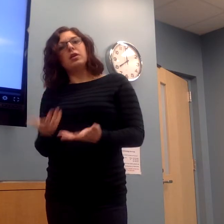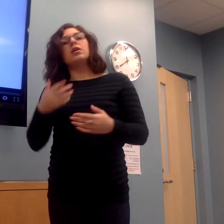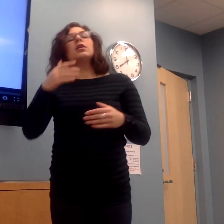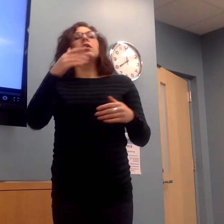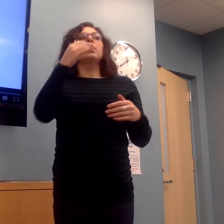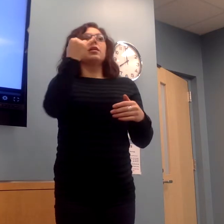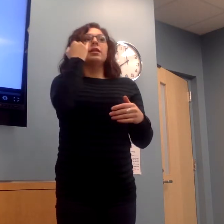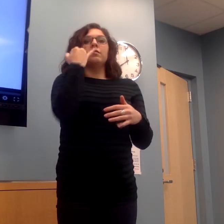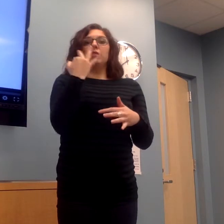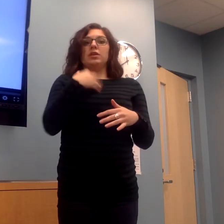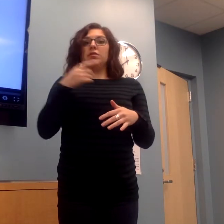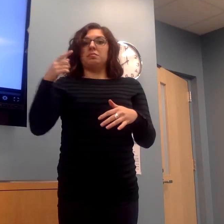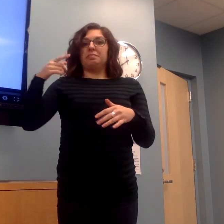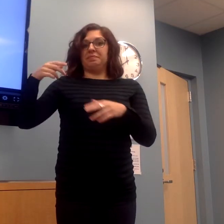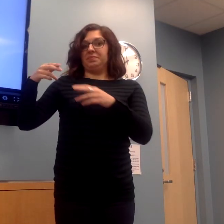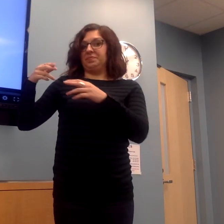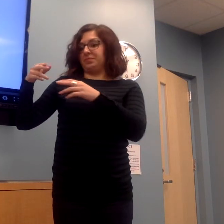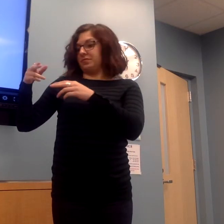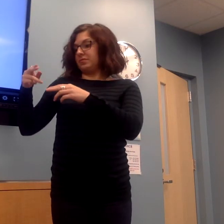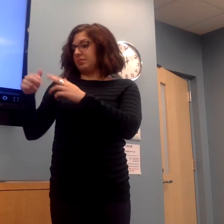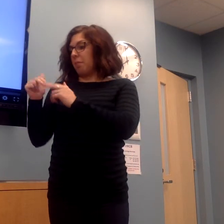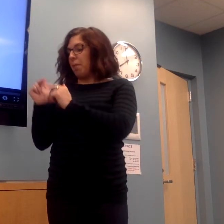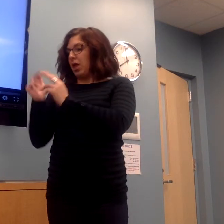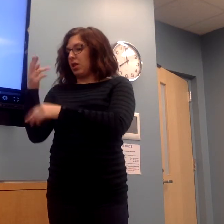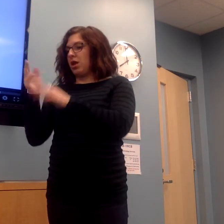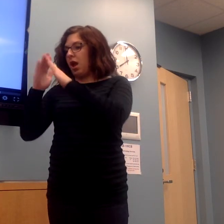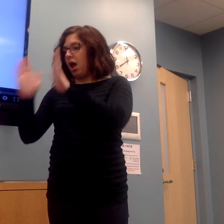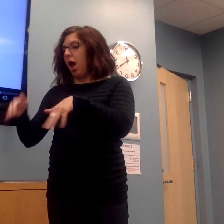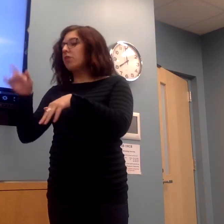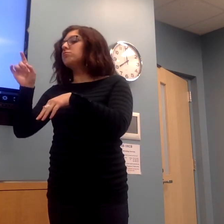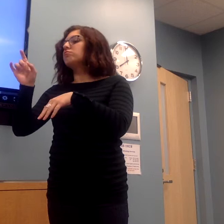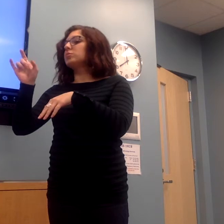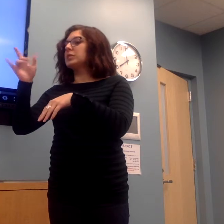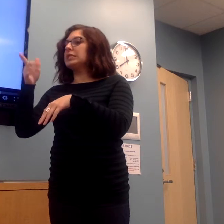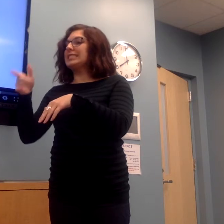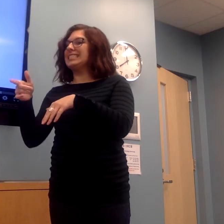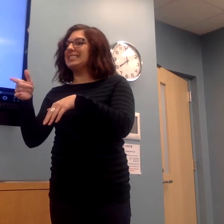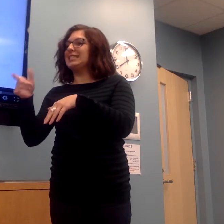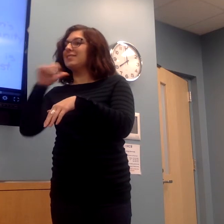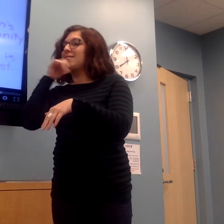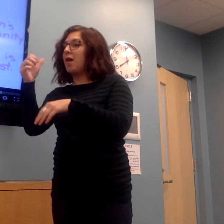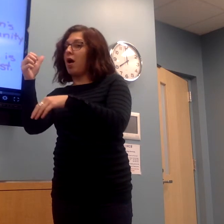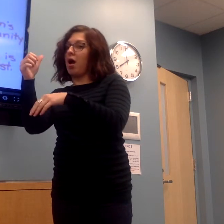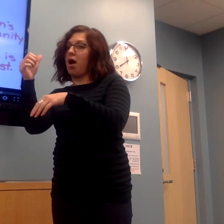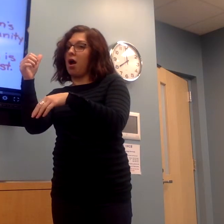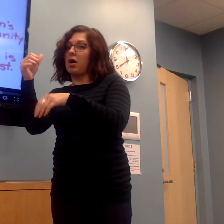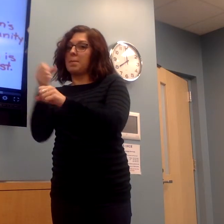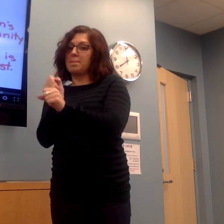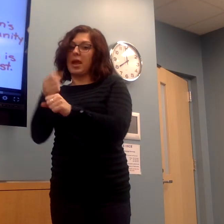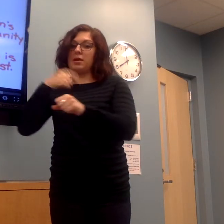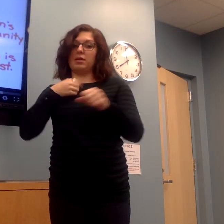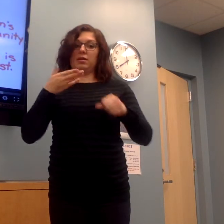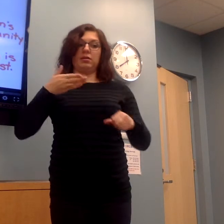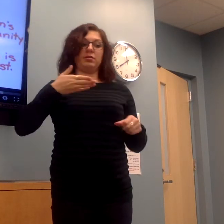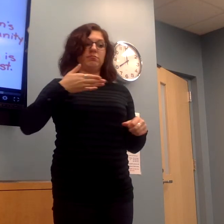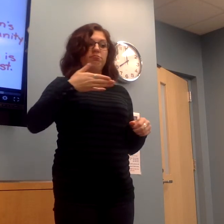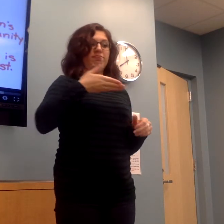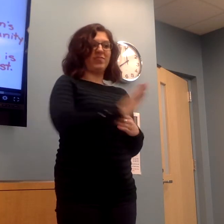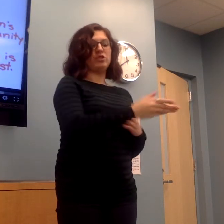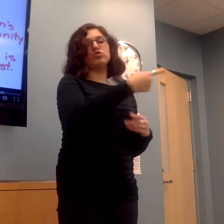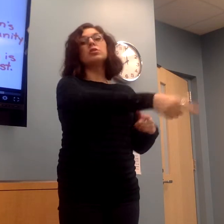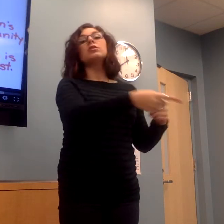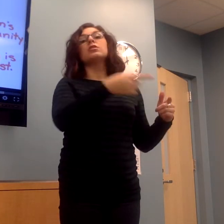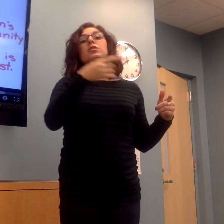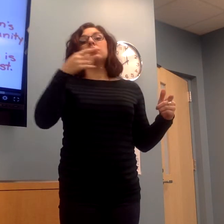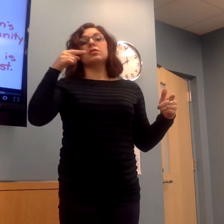hut. Gilligan takes 15 hours, but he sacrifices only 1/3 of a hut. Gilligan actually has the